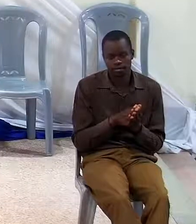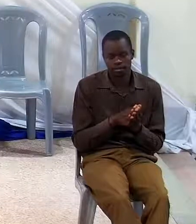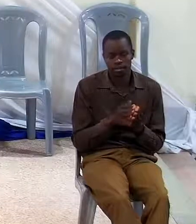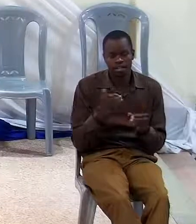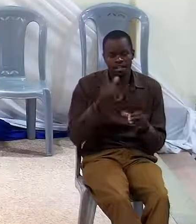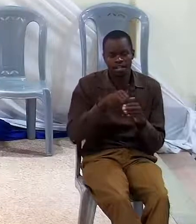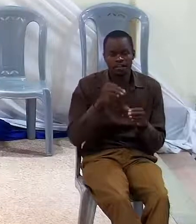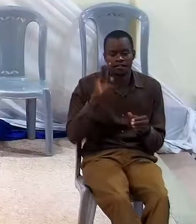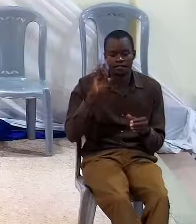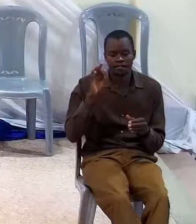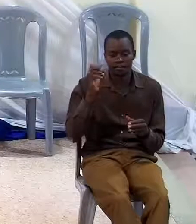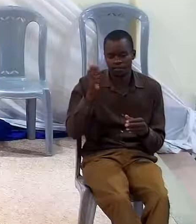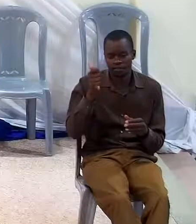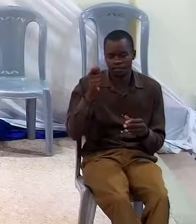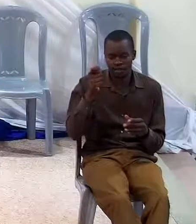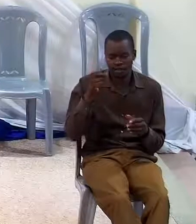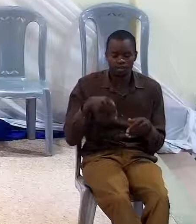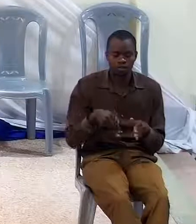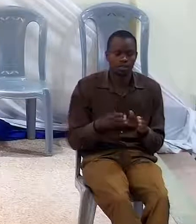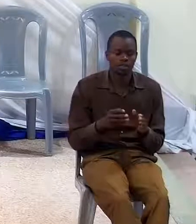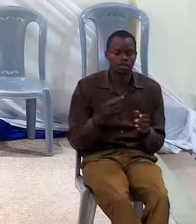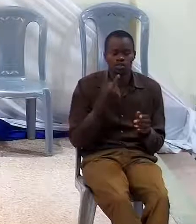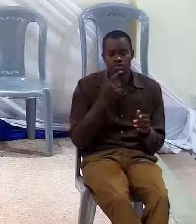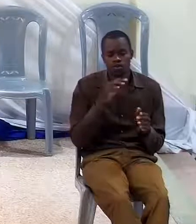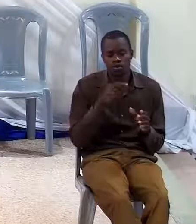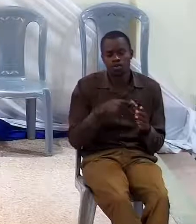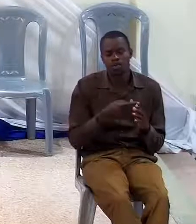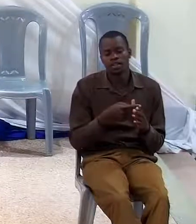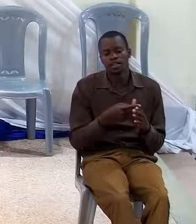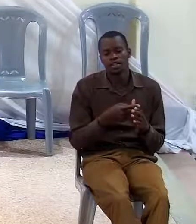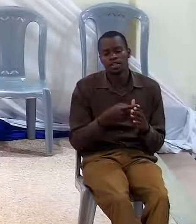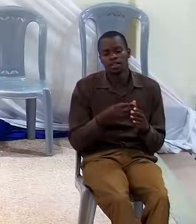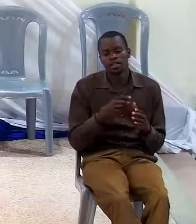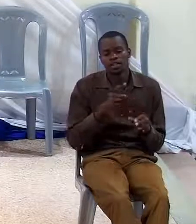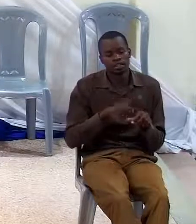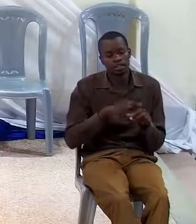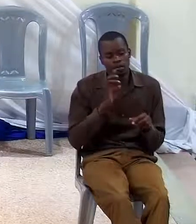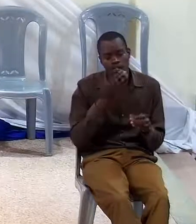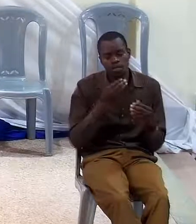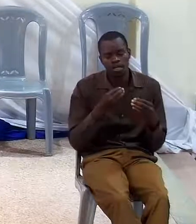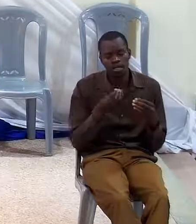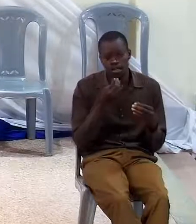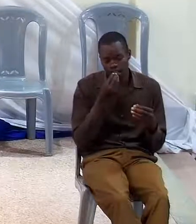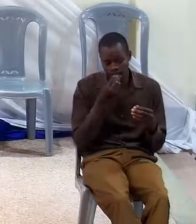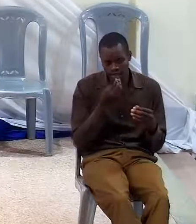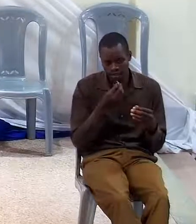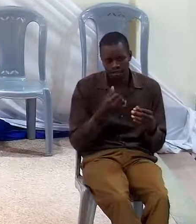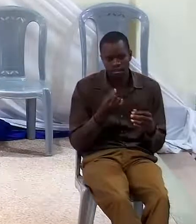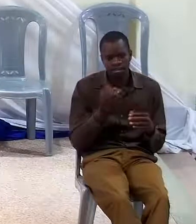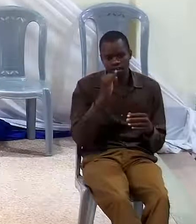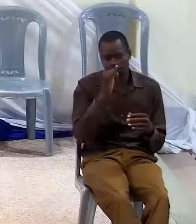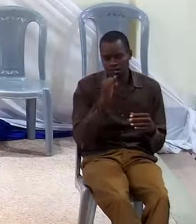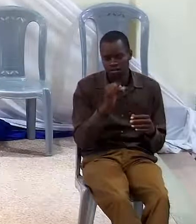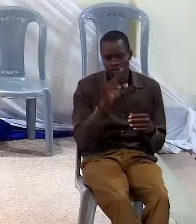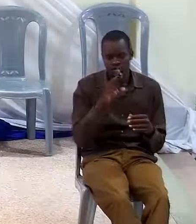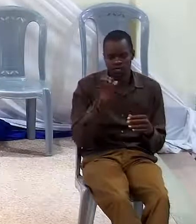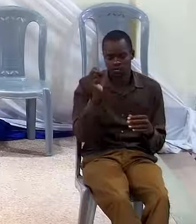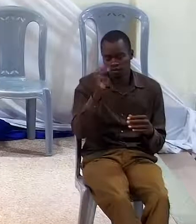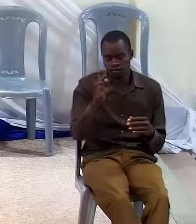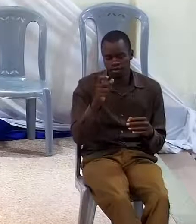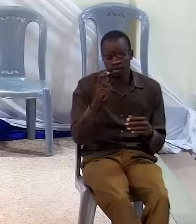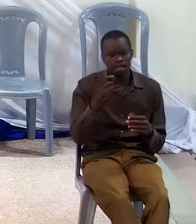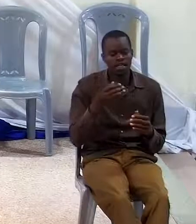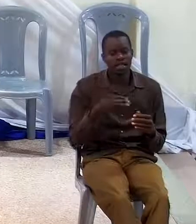So then, when you are eating, eat just enough. Eat just enough